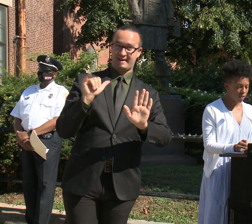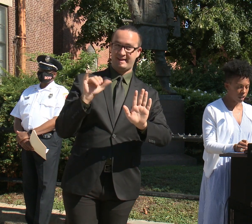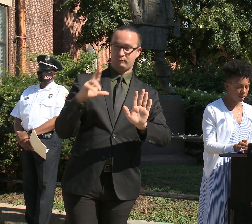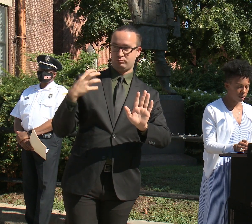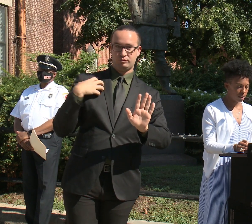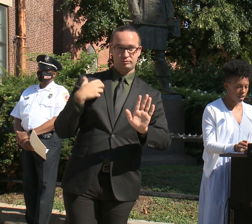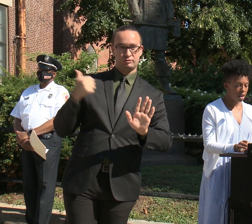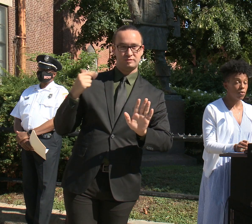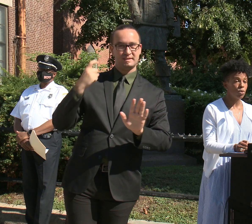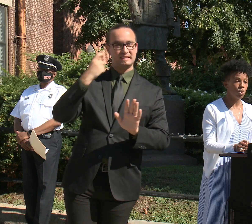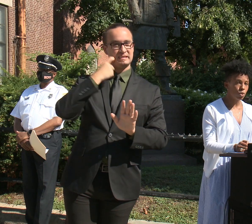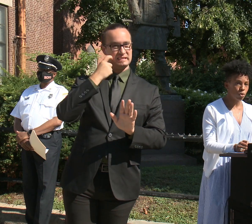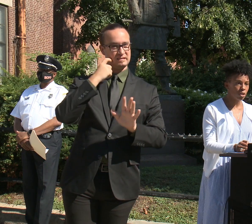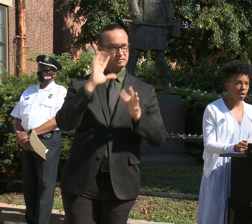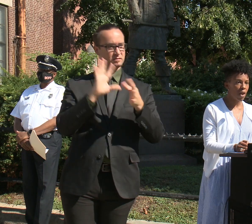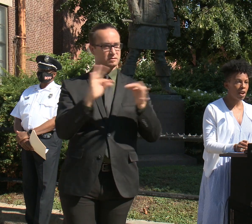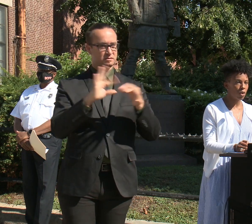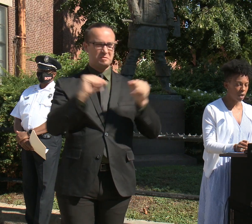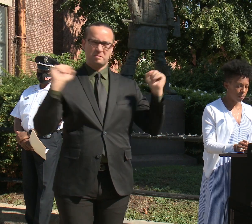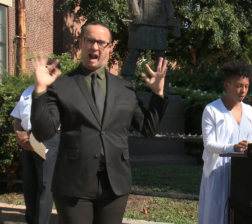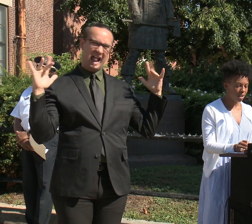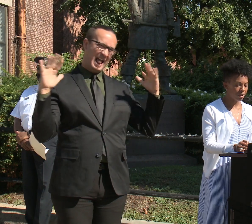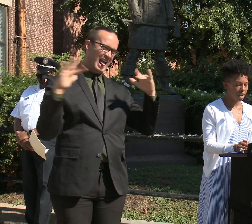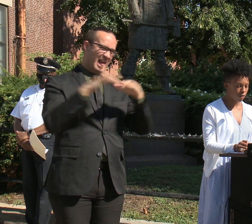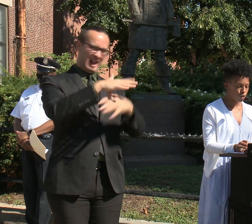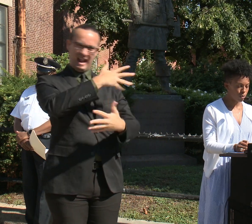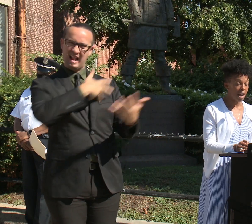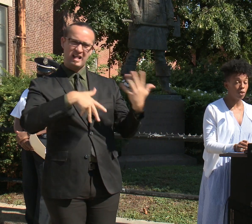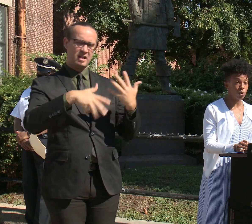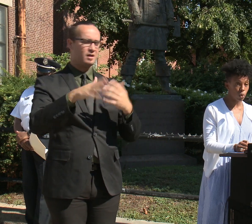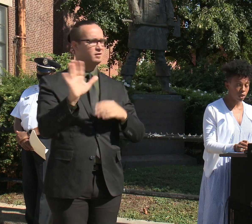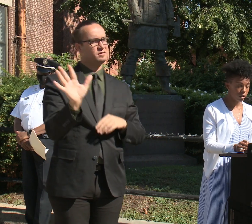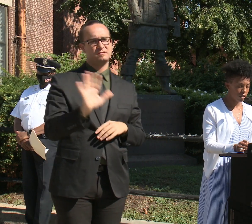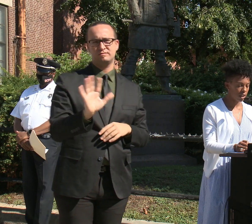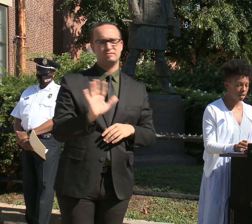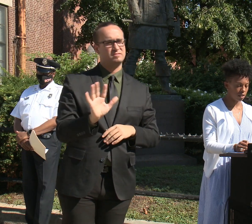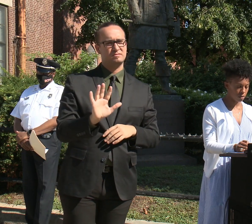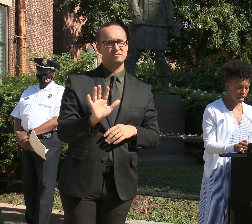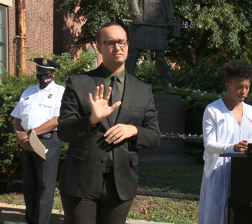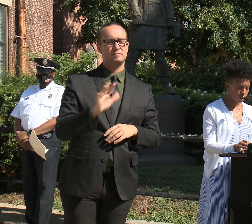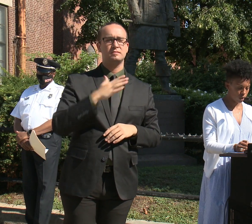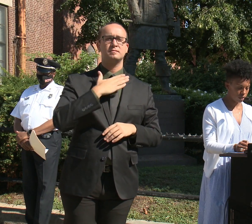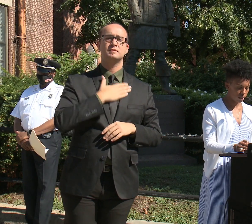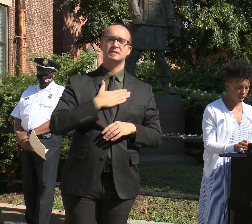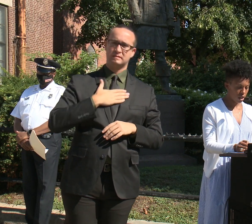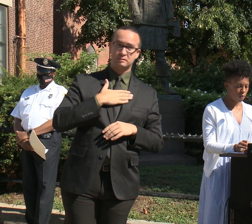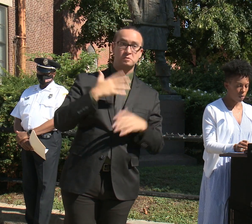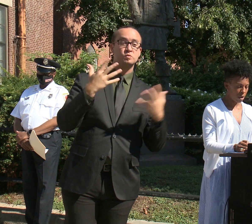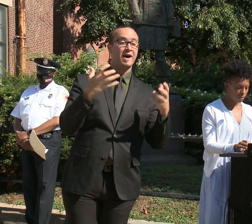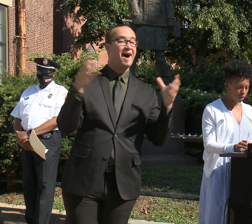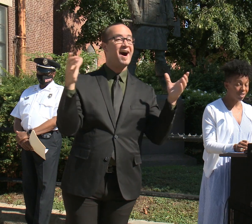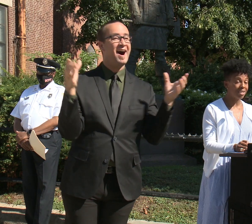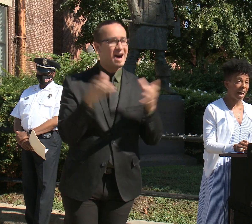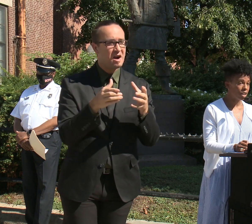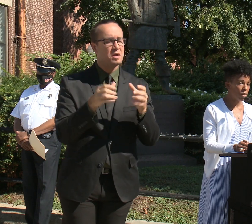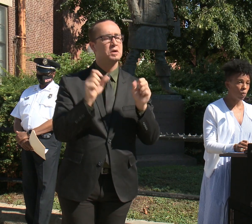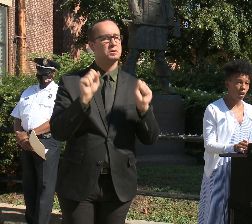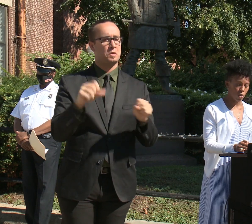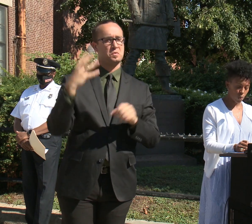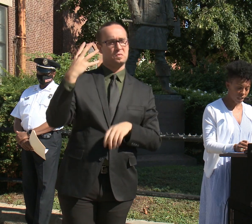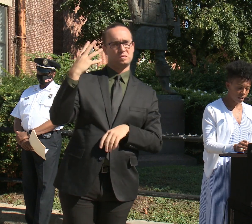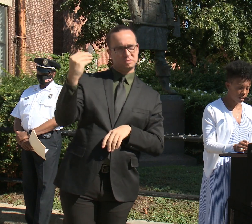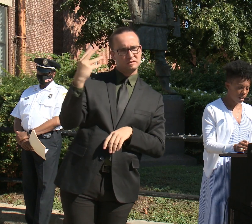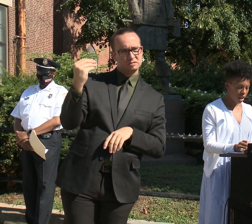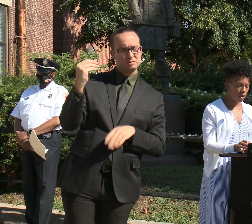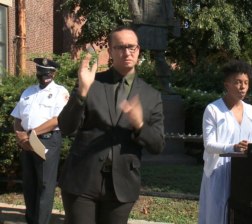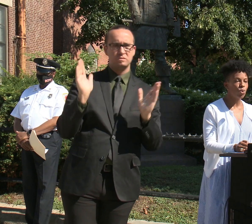mass gatherings. If you do choose to be around other people, it is safer to be outdoors than it is to be indoors. Remember to document where